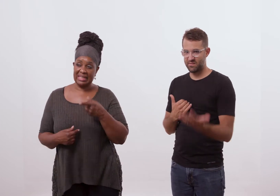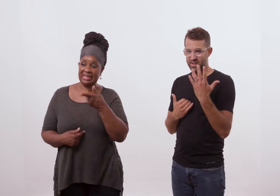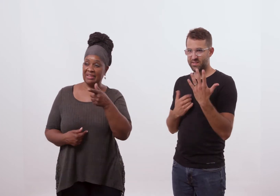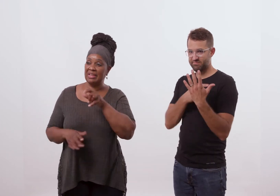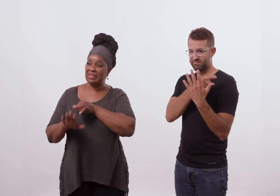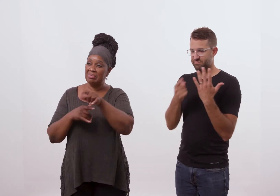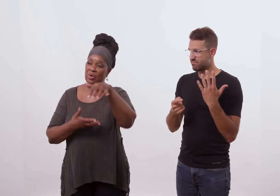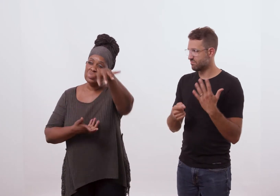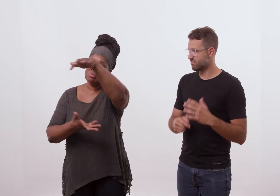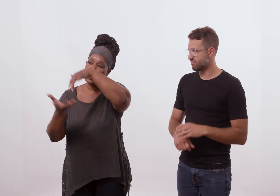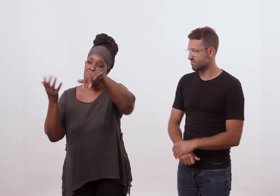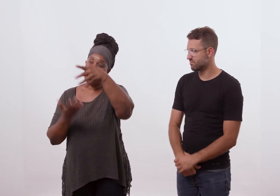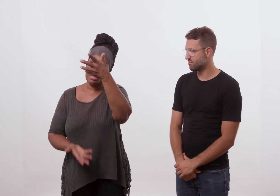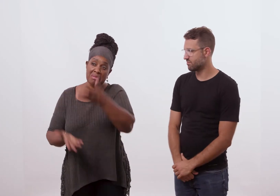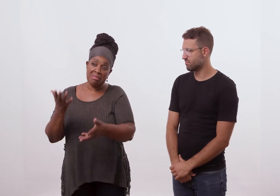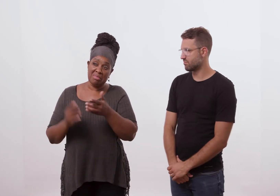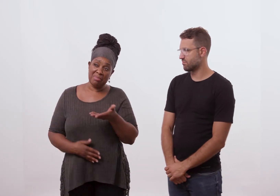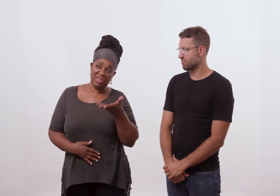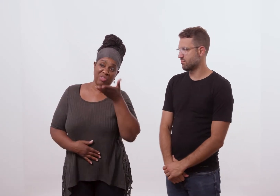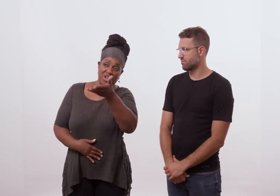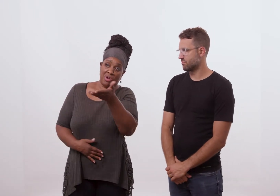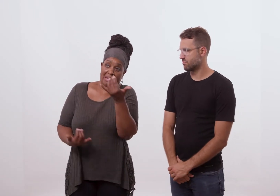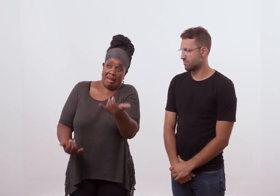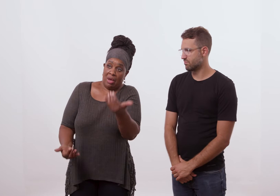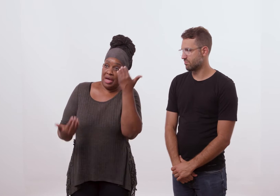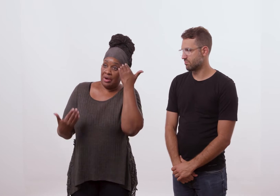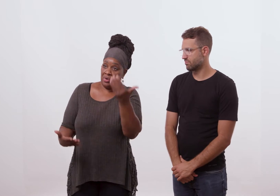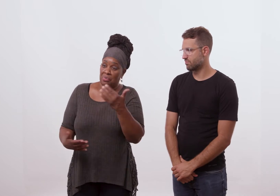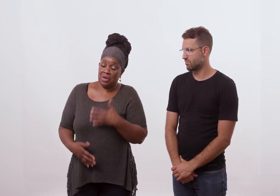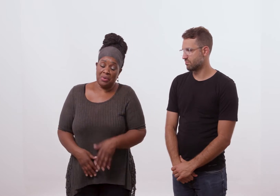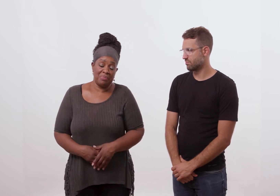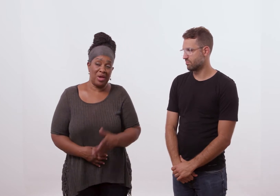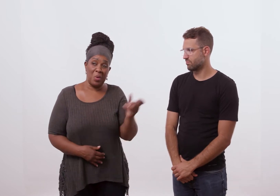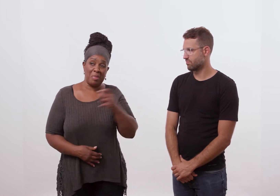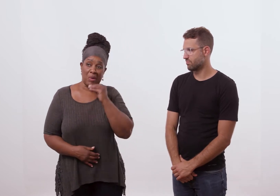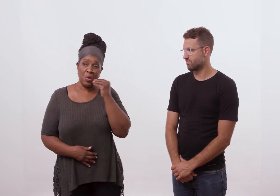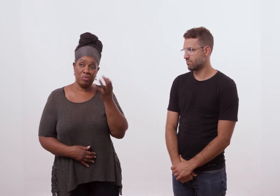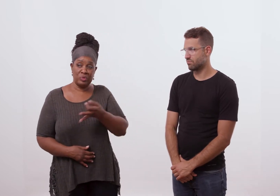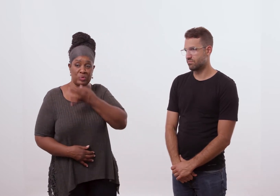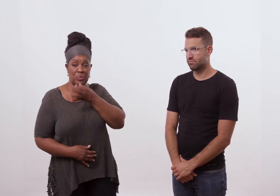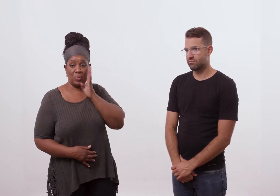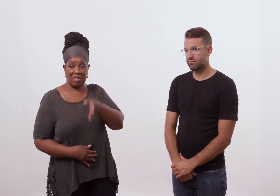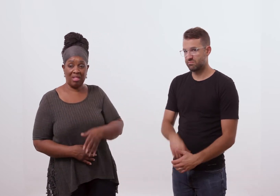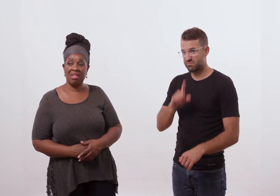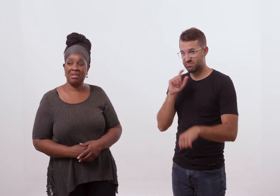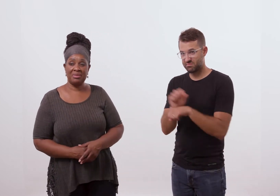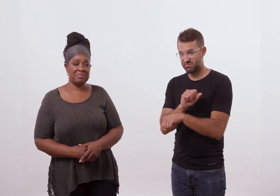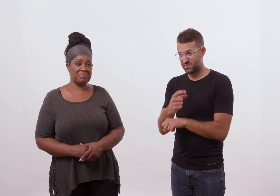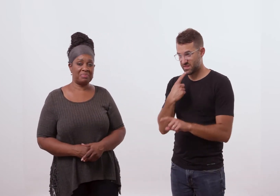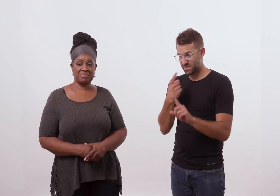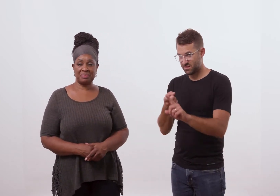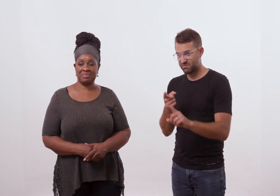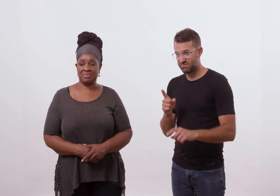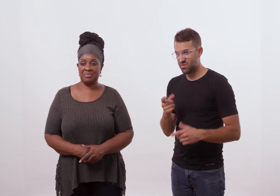Mountain. That may be where he is now. I hope he returns soon. Do you really miss him? Or are you afraid